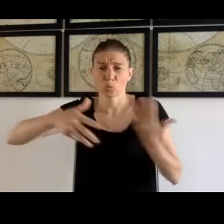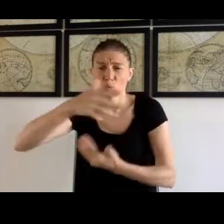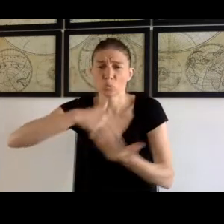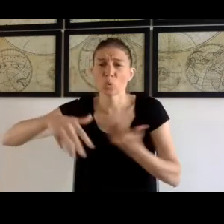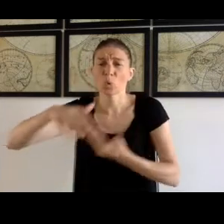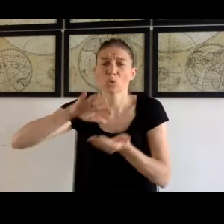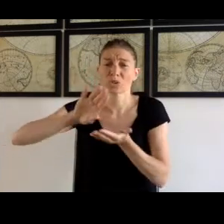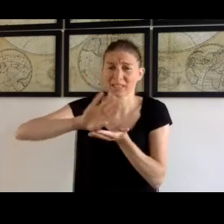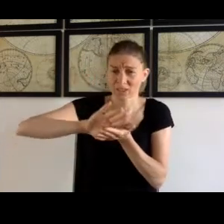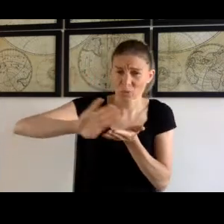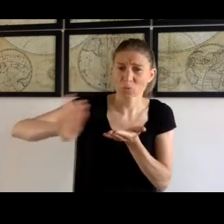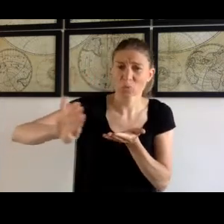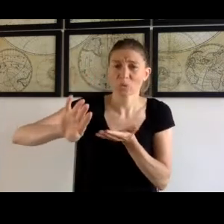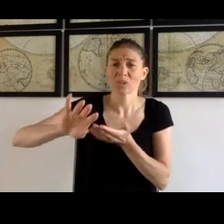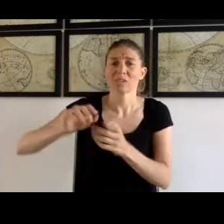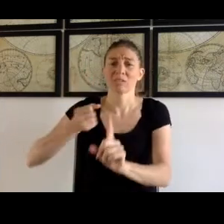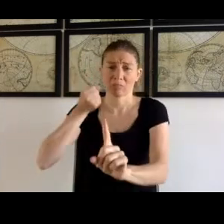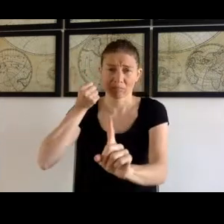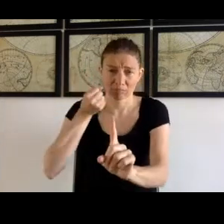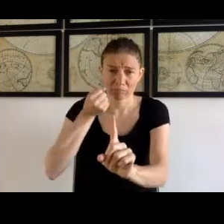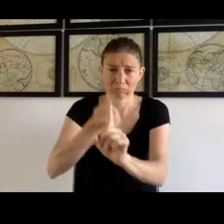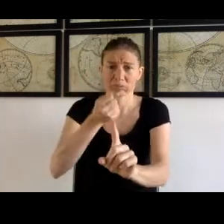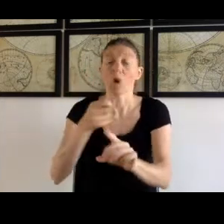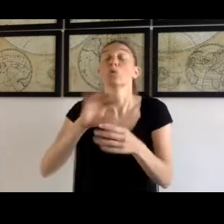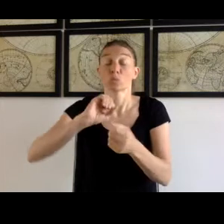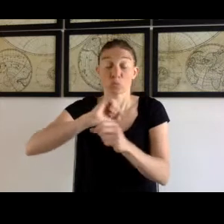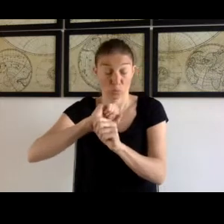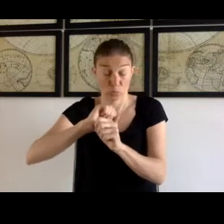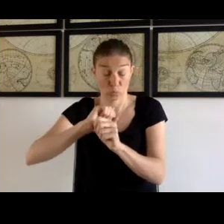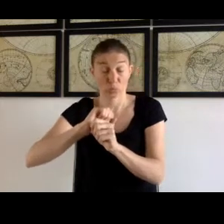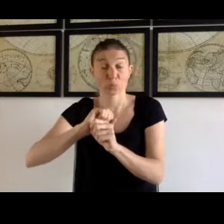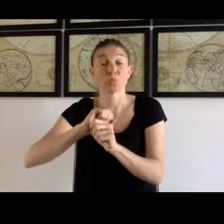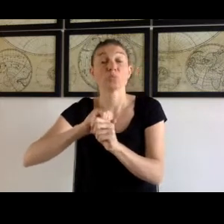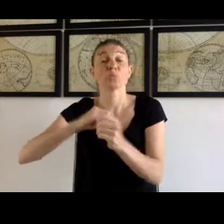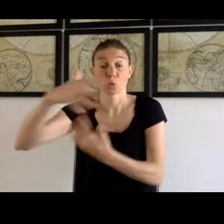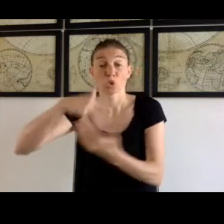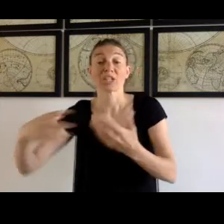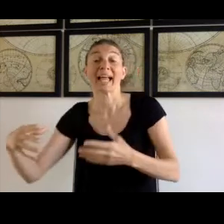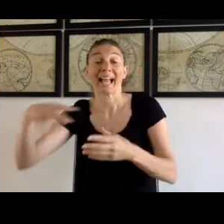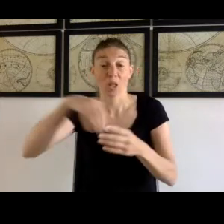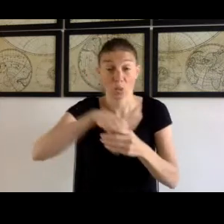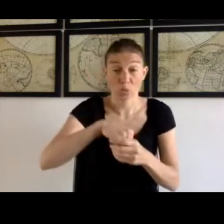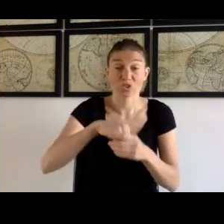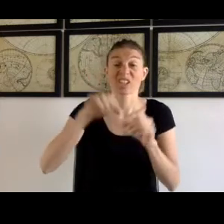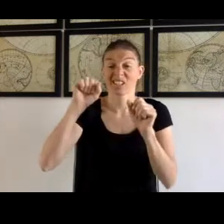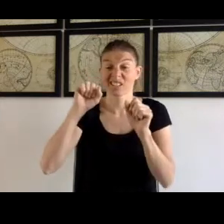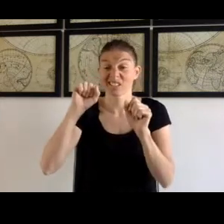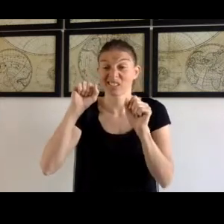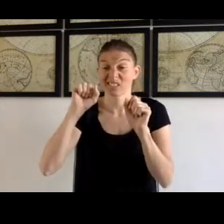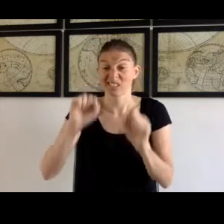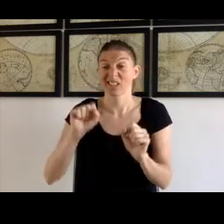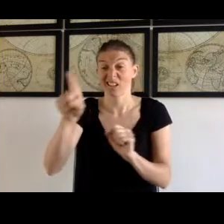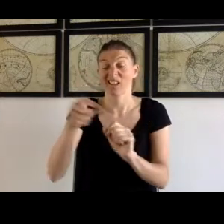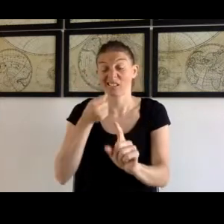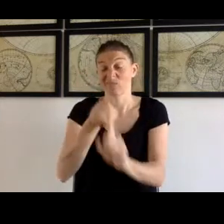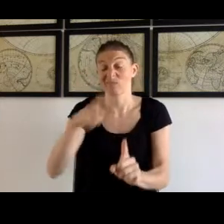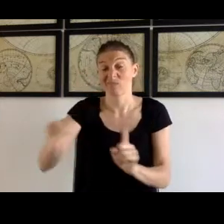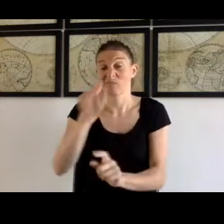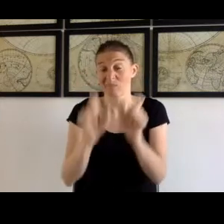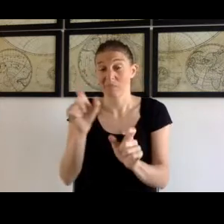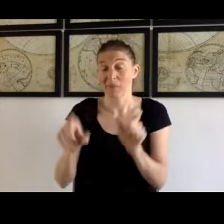Union. So for that purpose, they realized a survey, and today I will present you a little bit the outcomes of